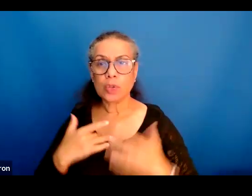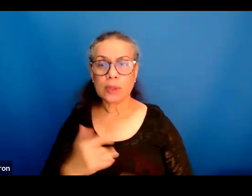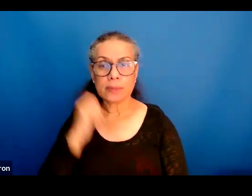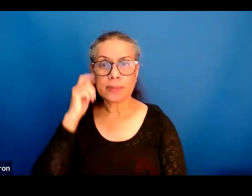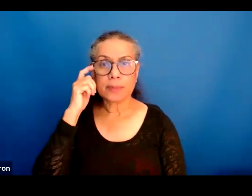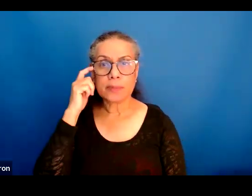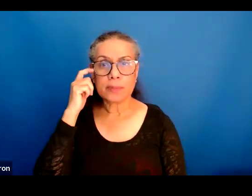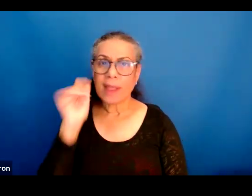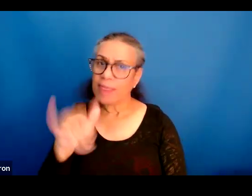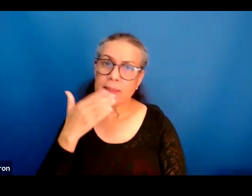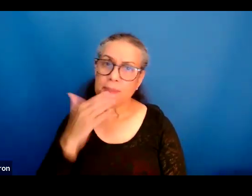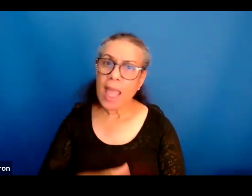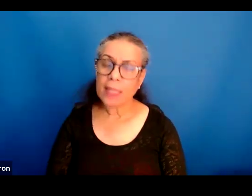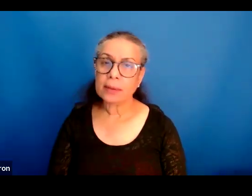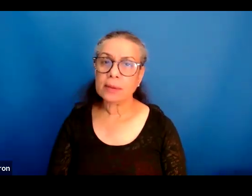it's bad.